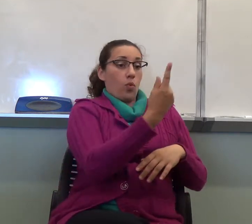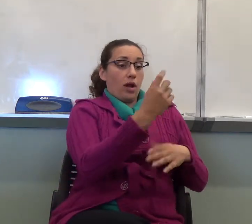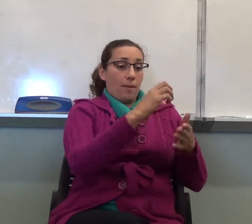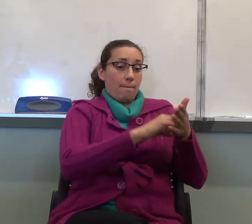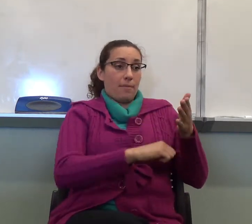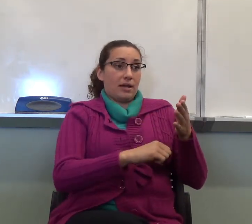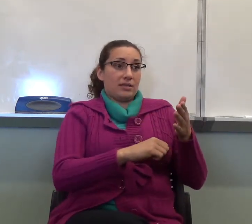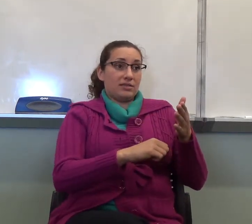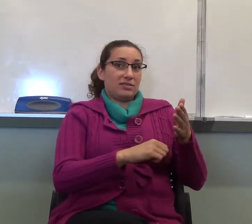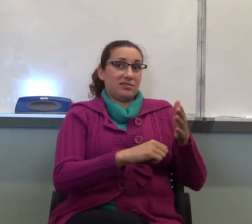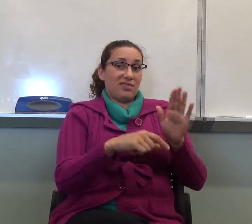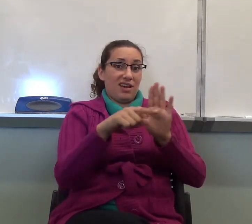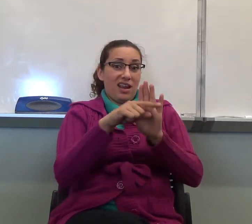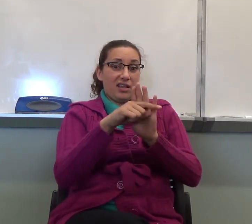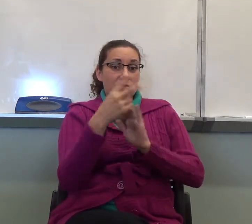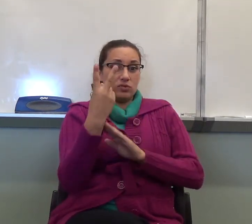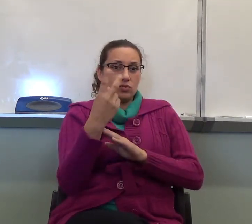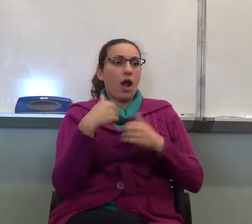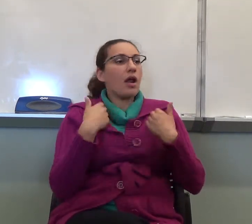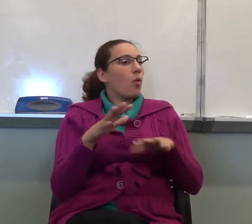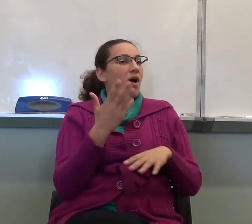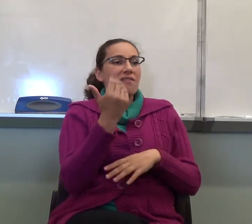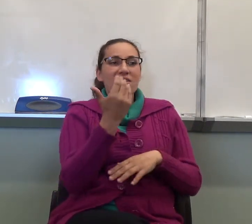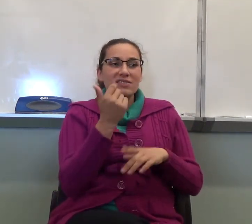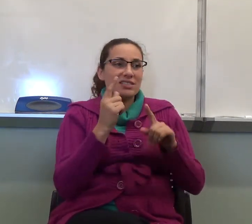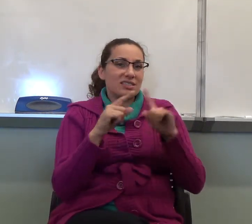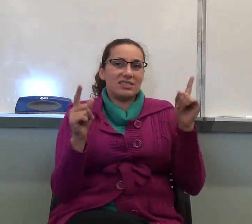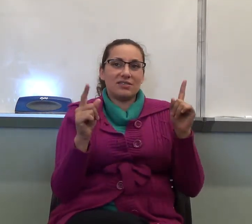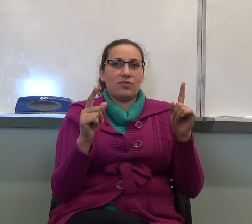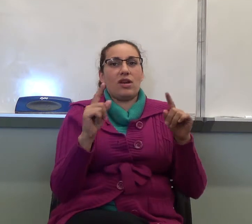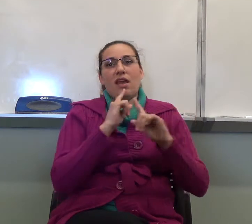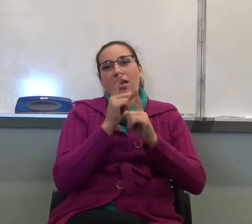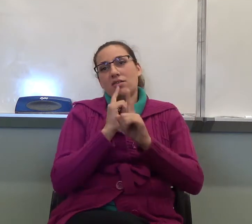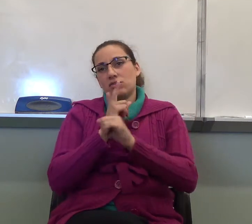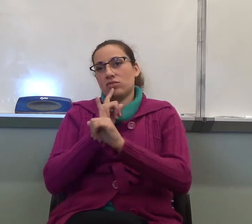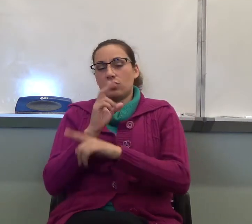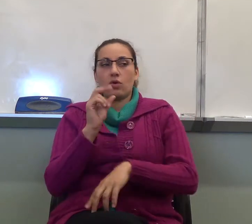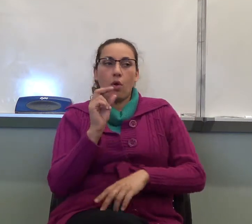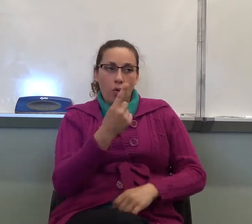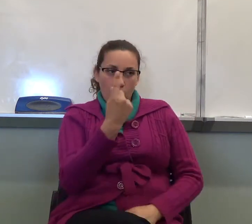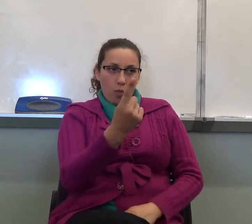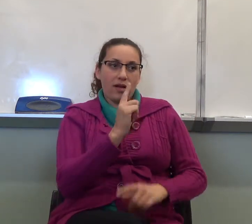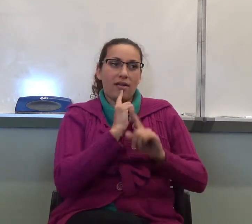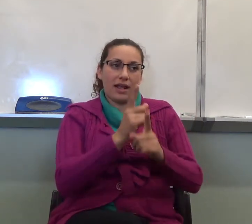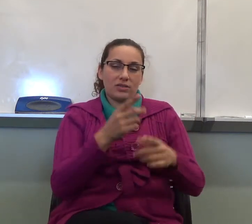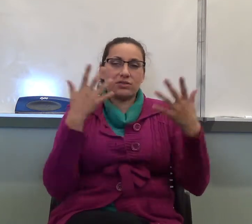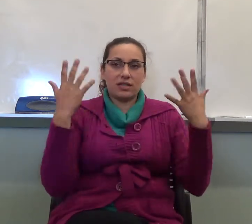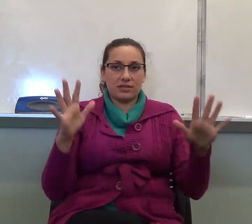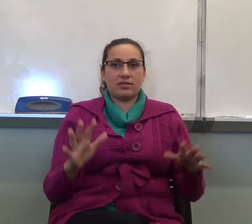-2, I don't want 15 different answers. You know, there's got to be one answer, so we have to understand how to do